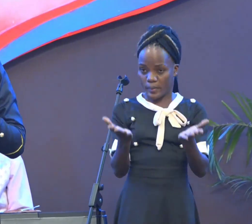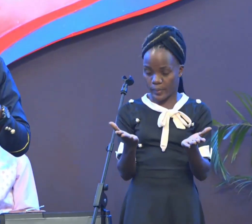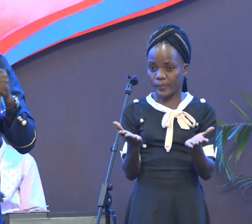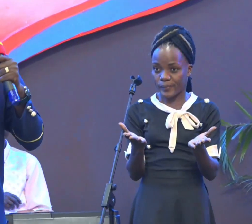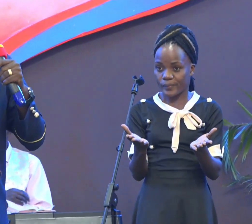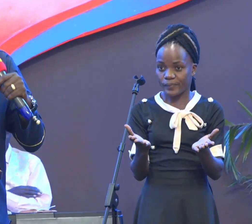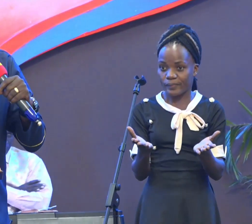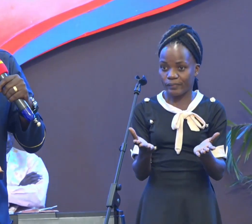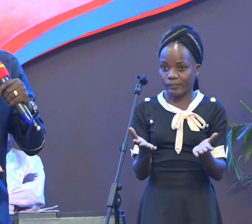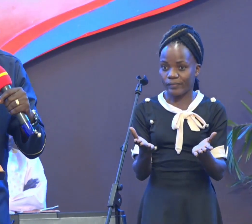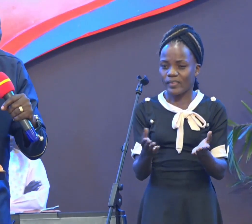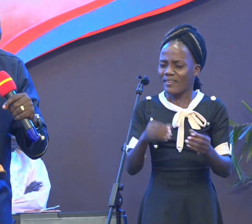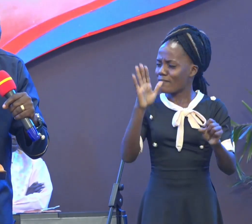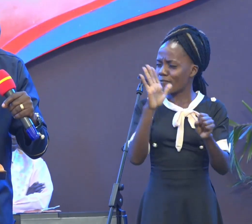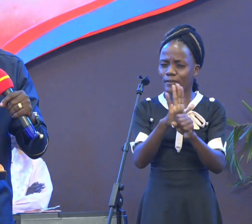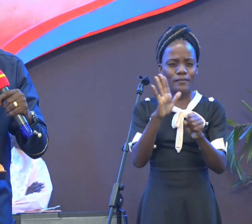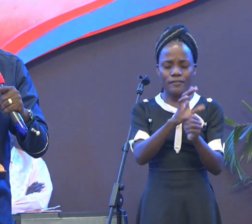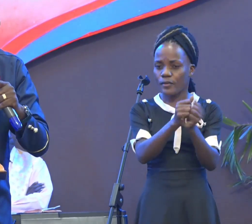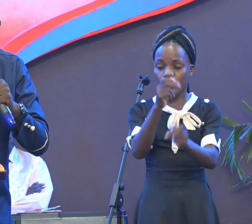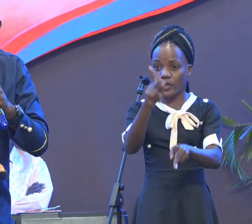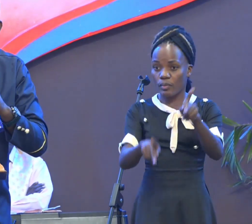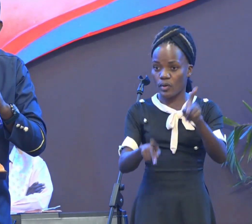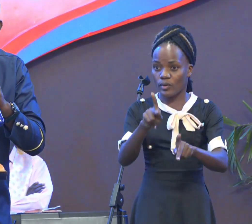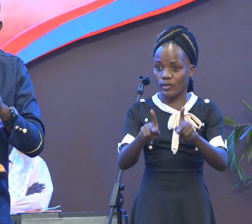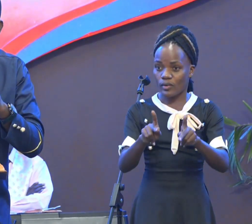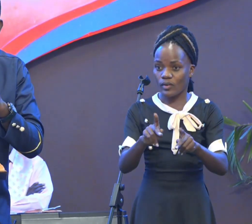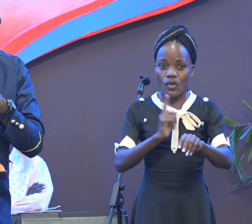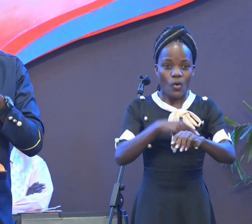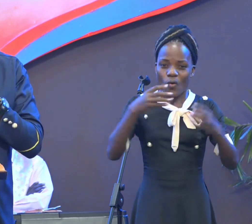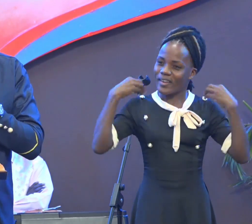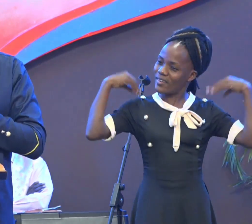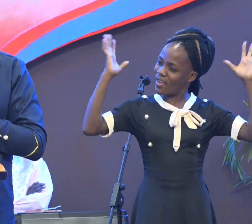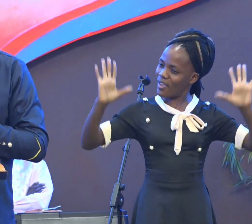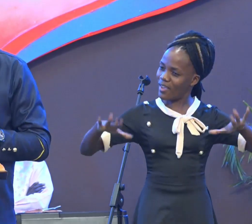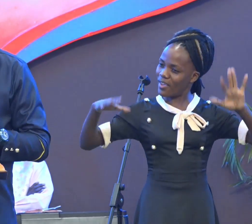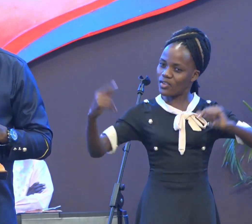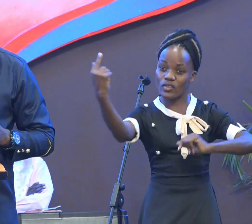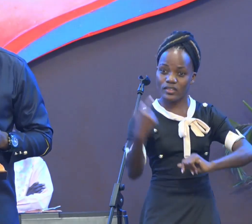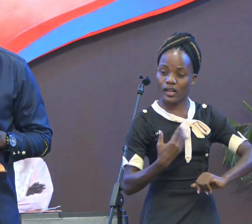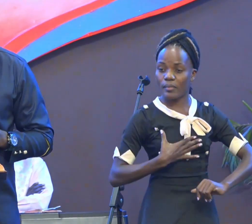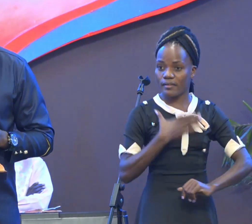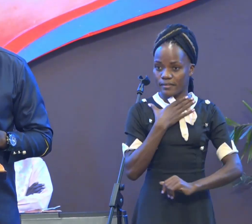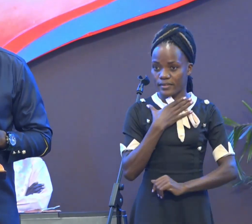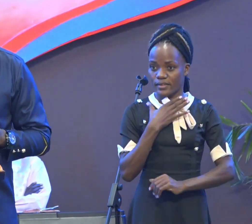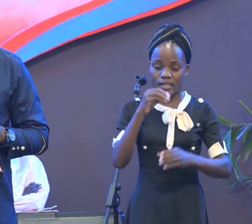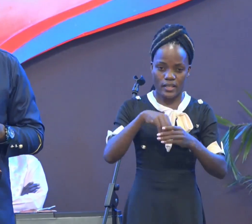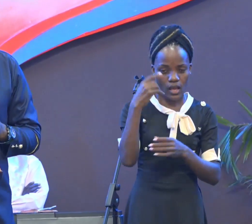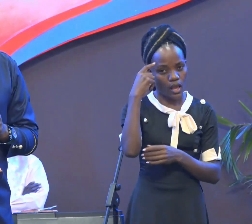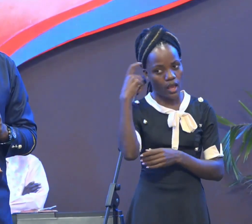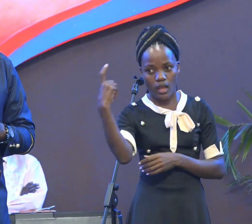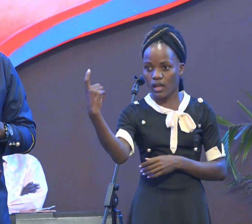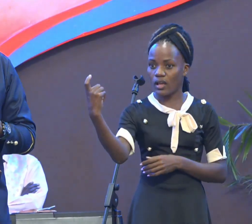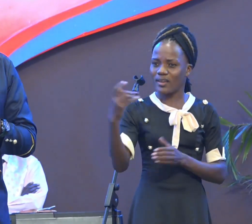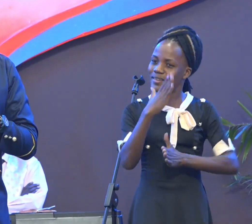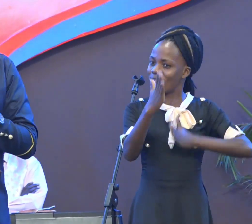entire Bible, it is full of people when it is angels visiting them in dreams. It is